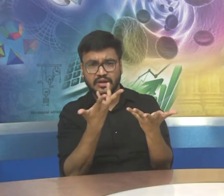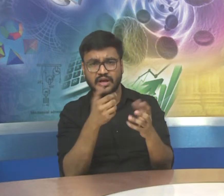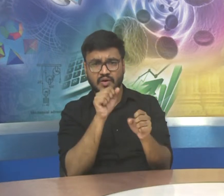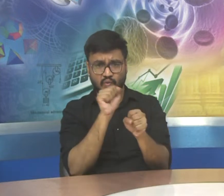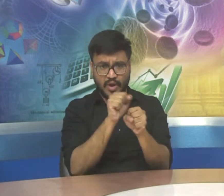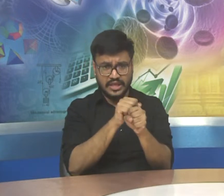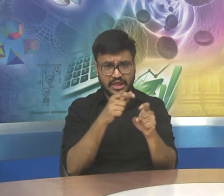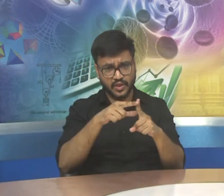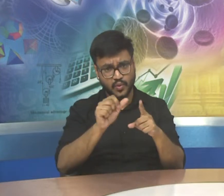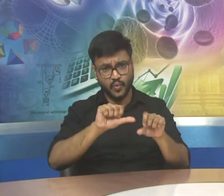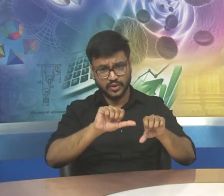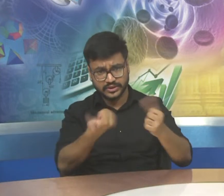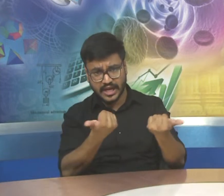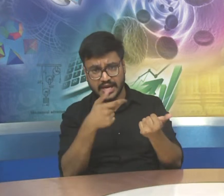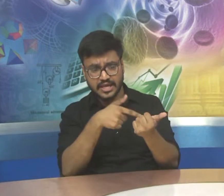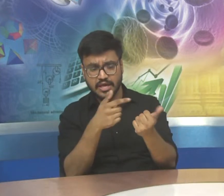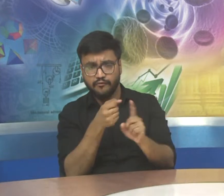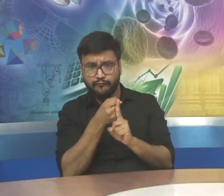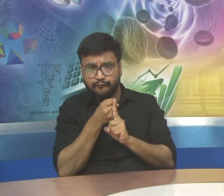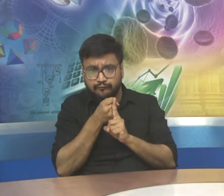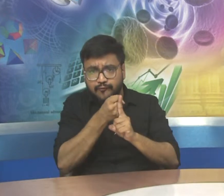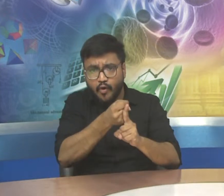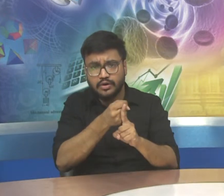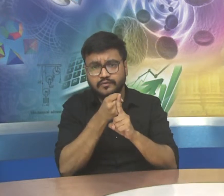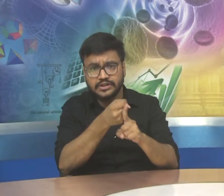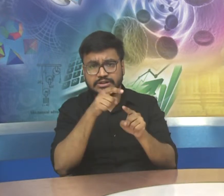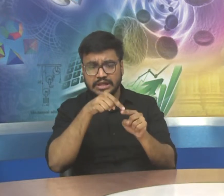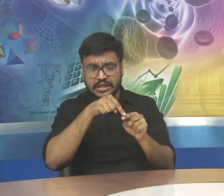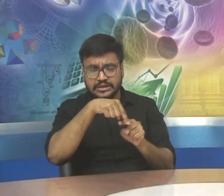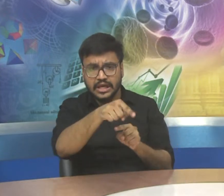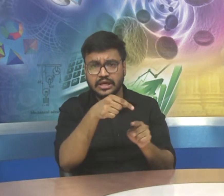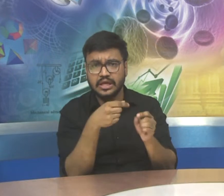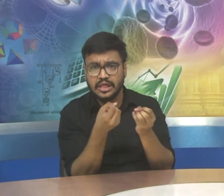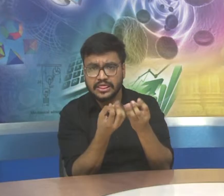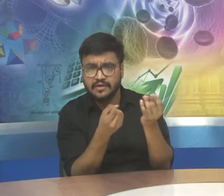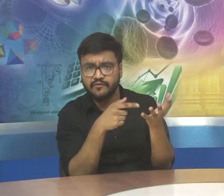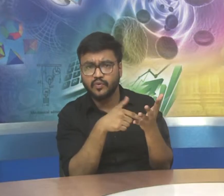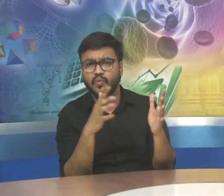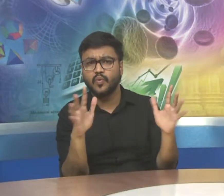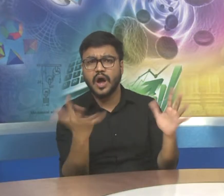You can calculate the work done by a constant force